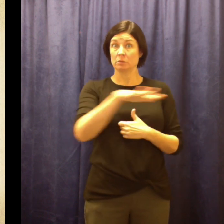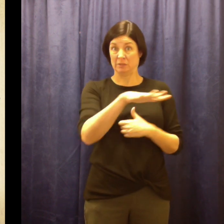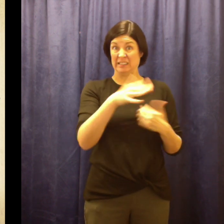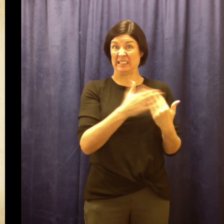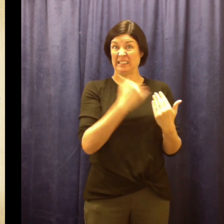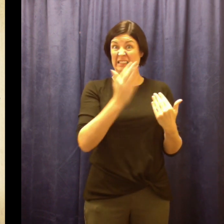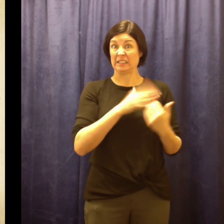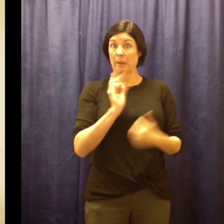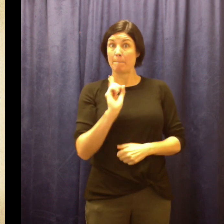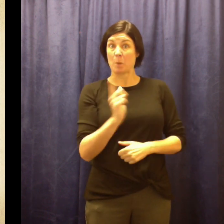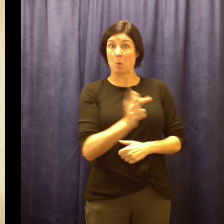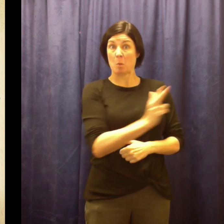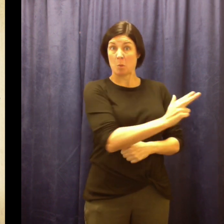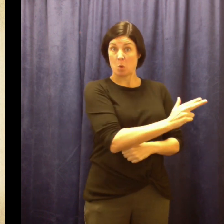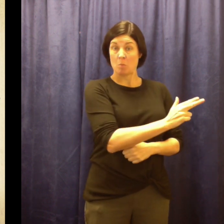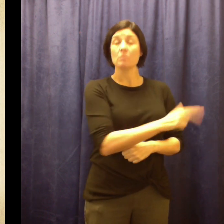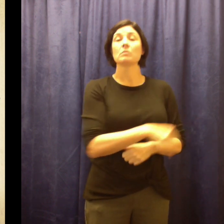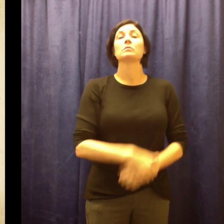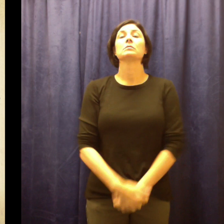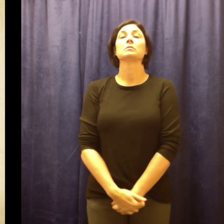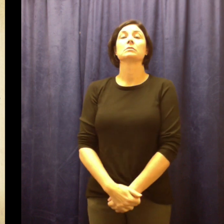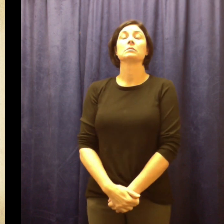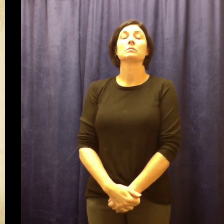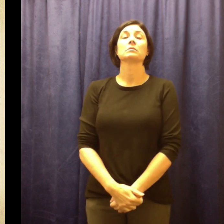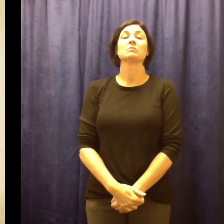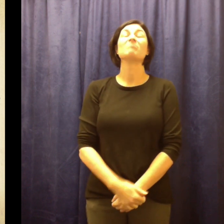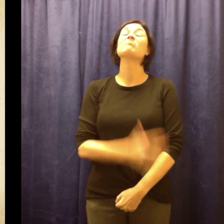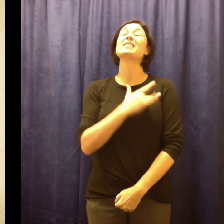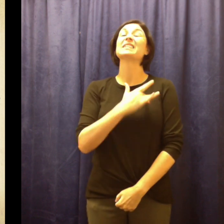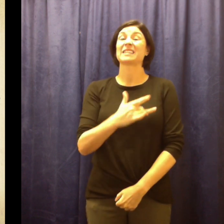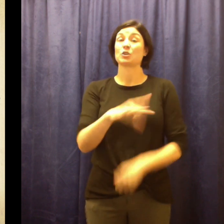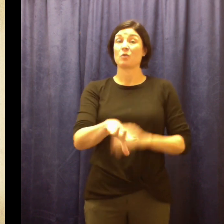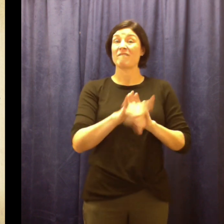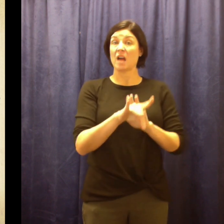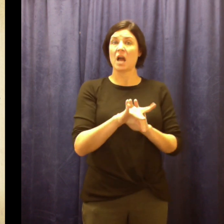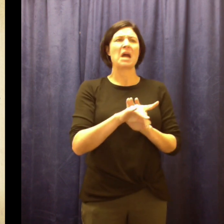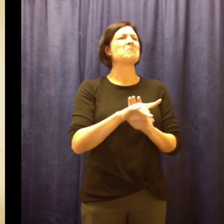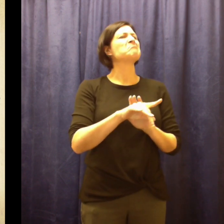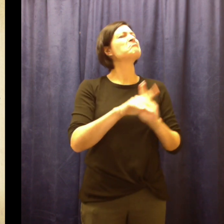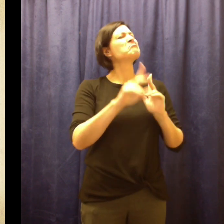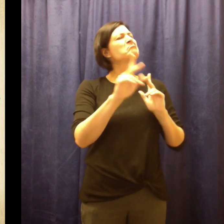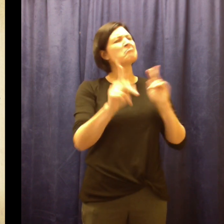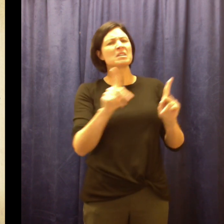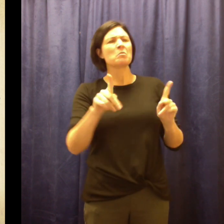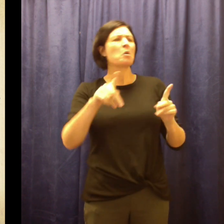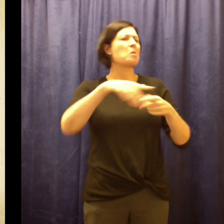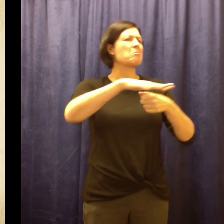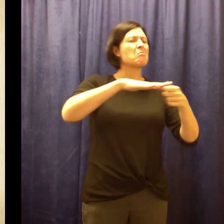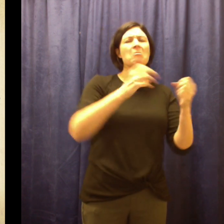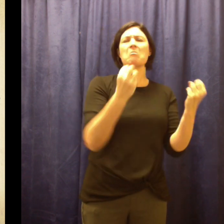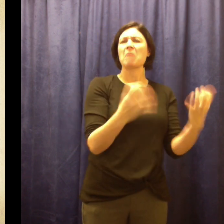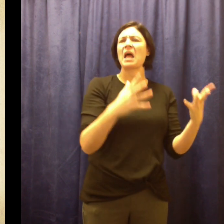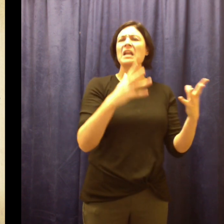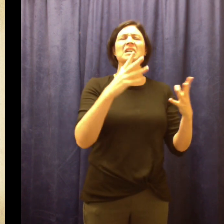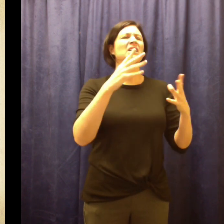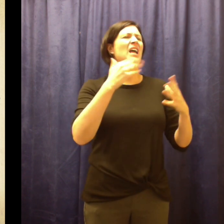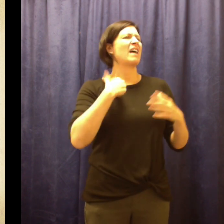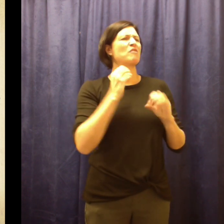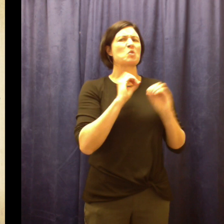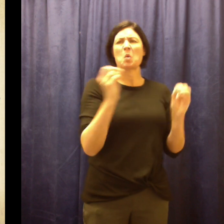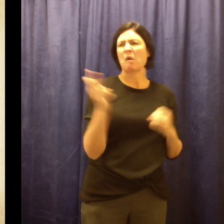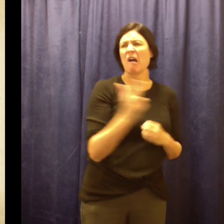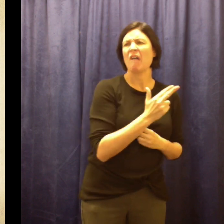They tend to choose soft targets, gun-free zones, where it's likely the shooter will